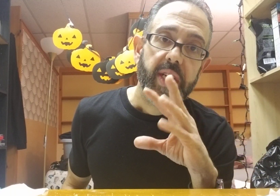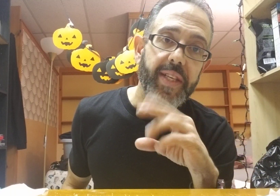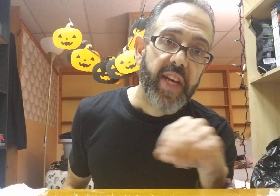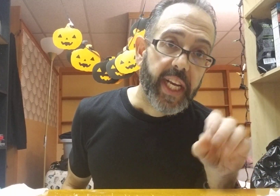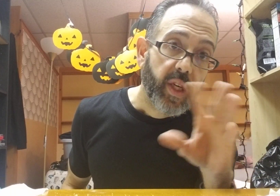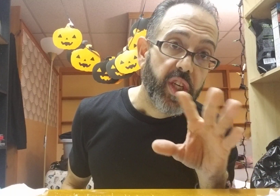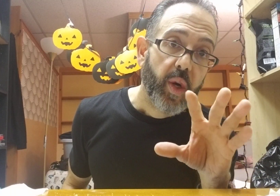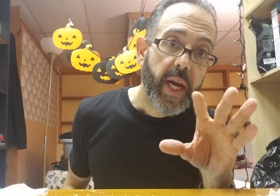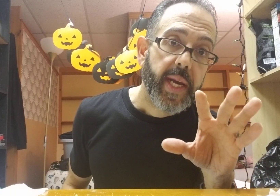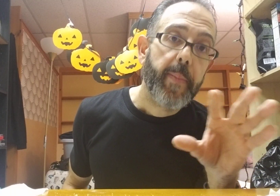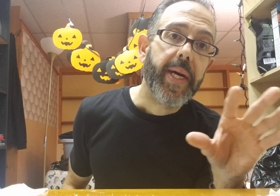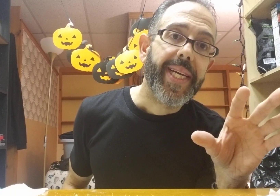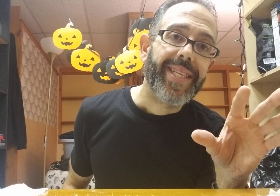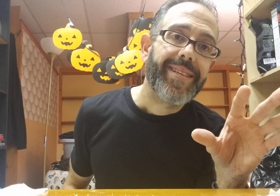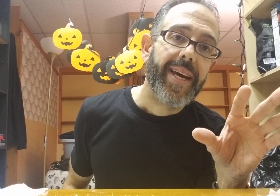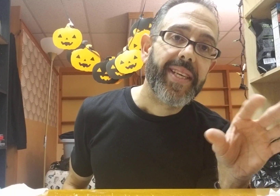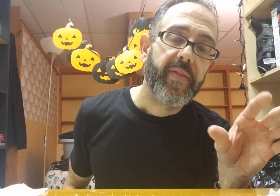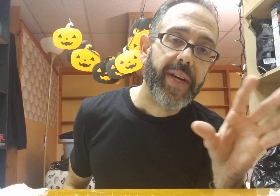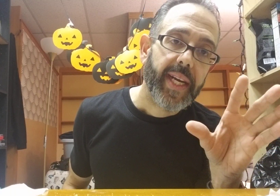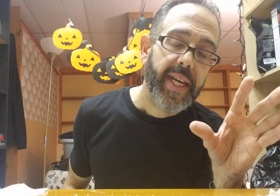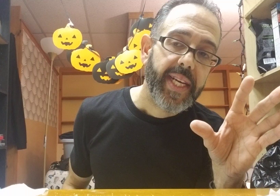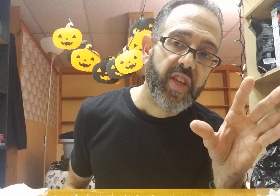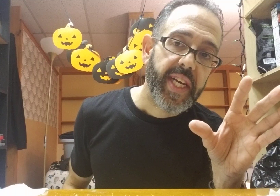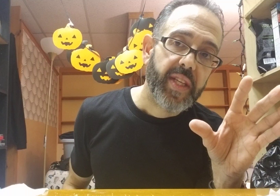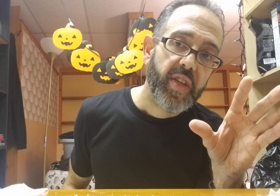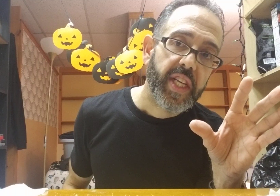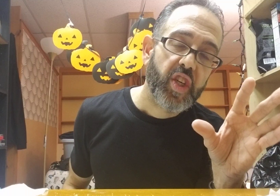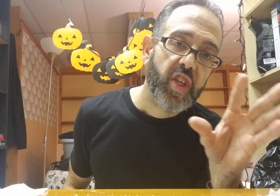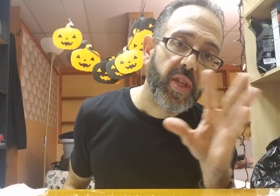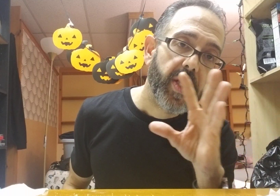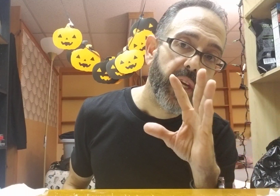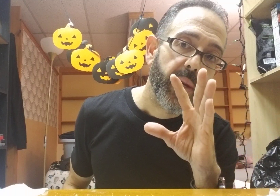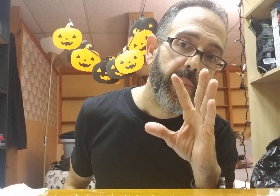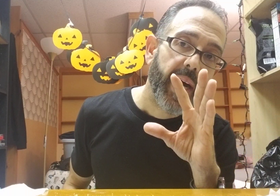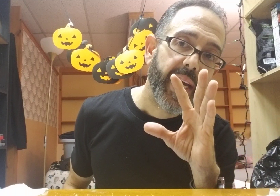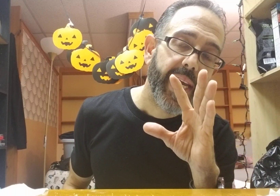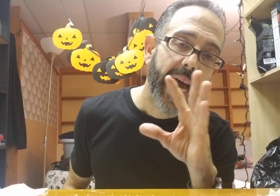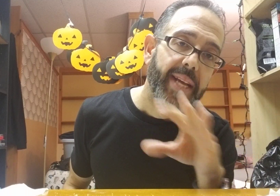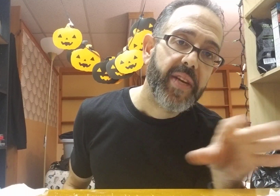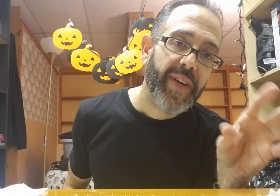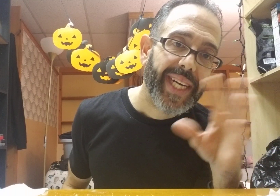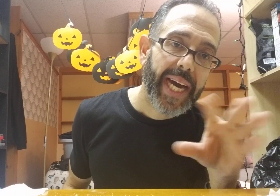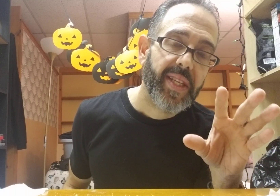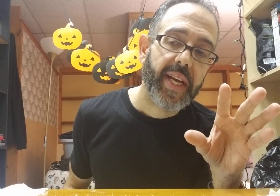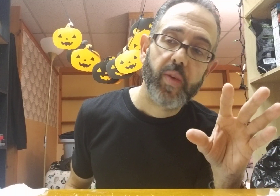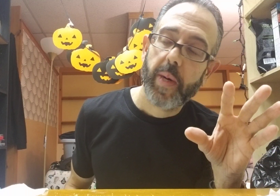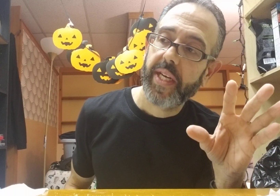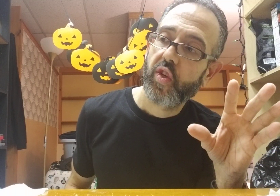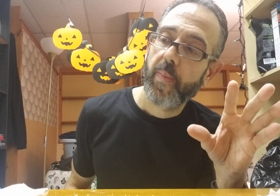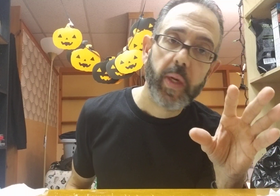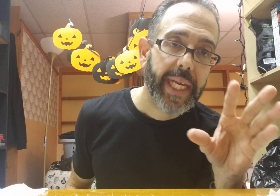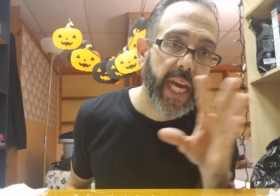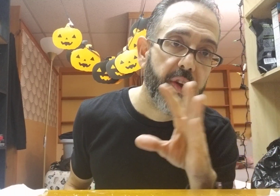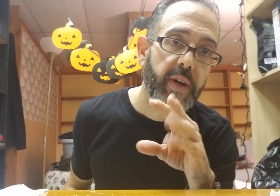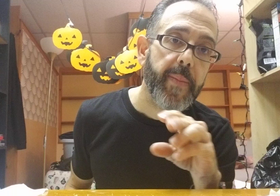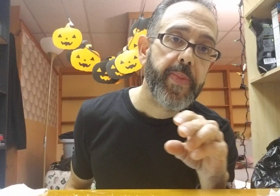it's English in a way, but it's a different. It's just not a different context, but it's put together